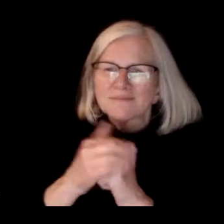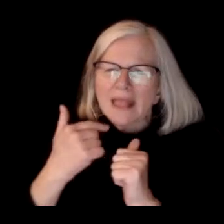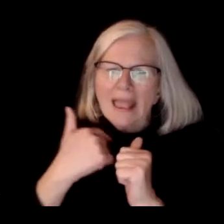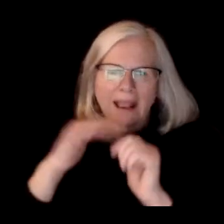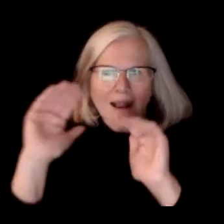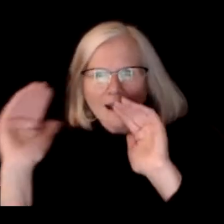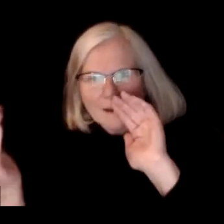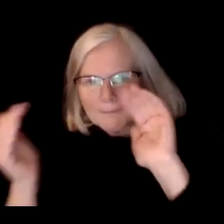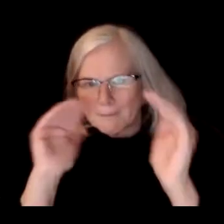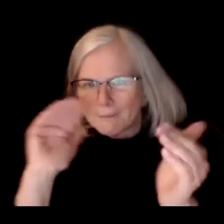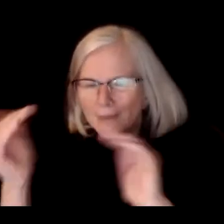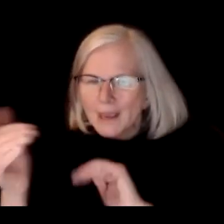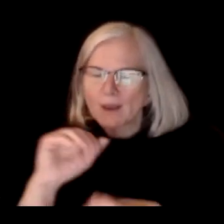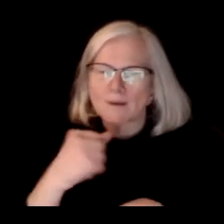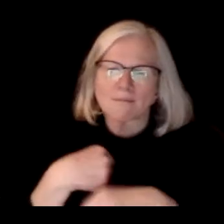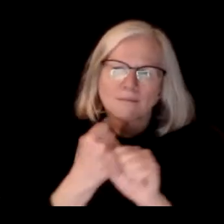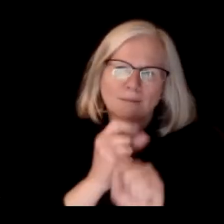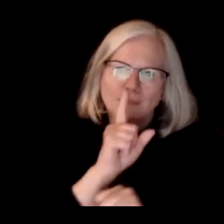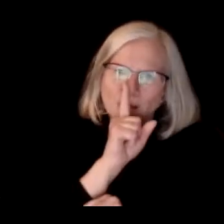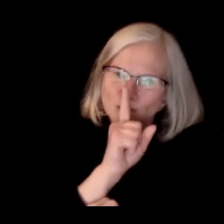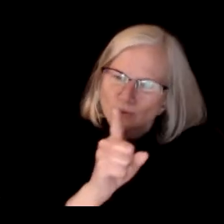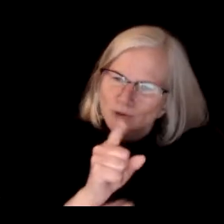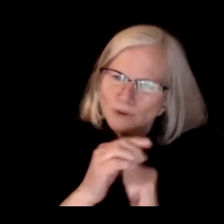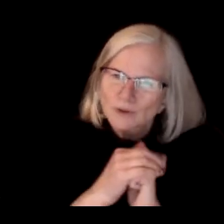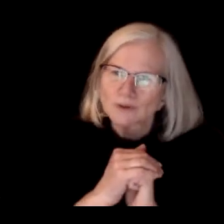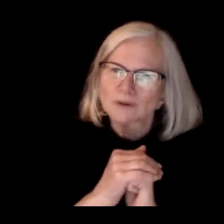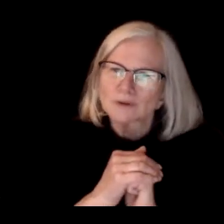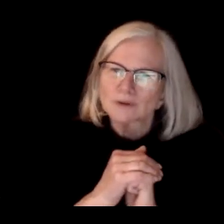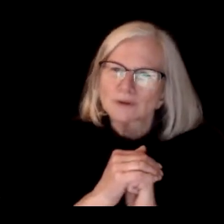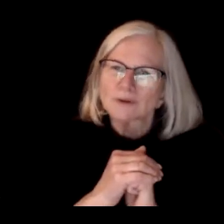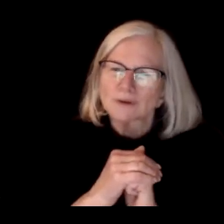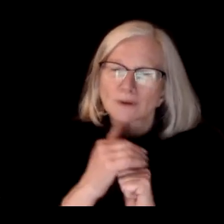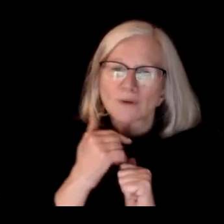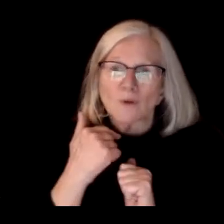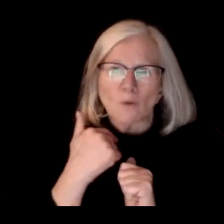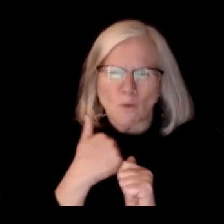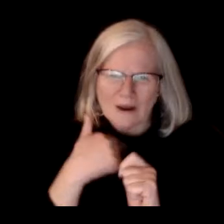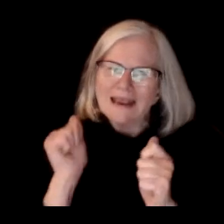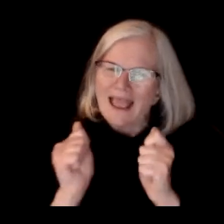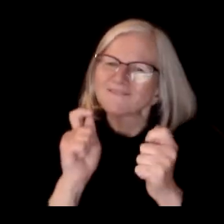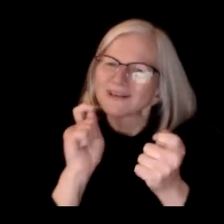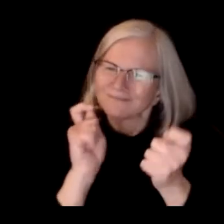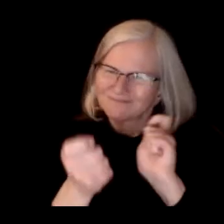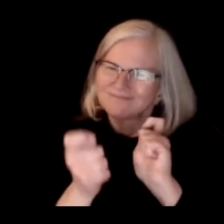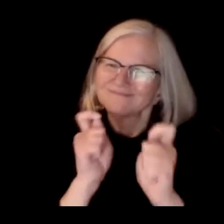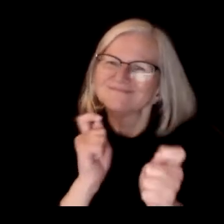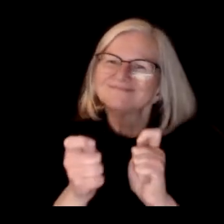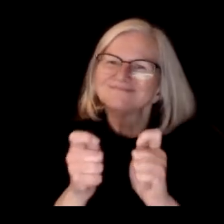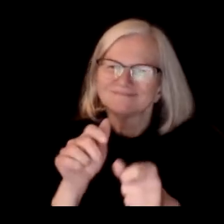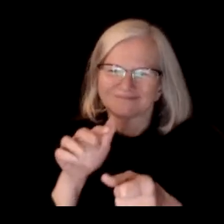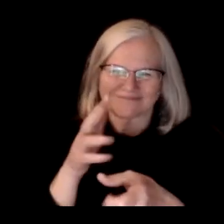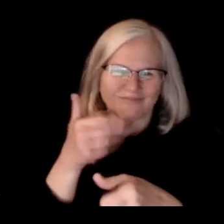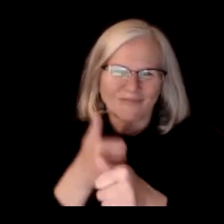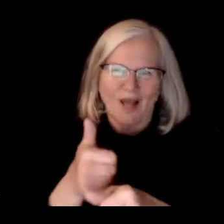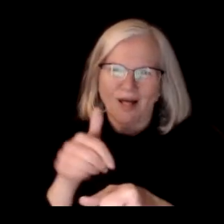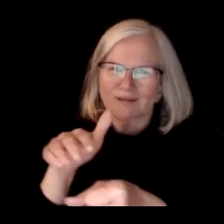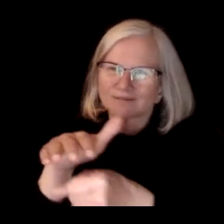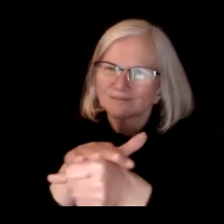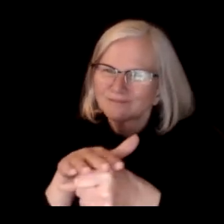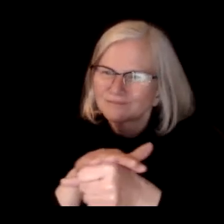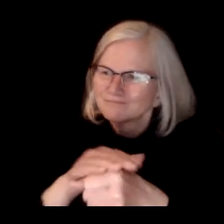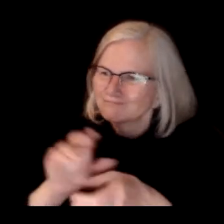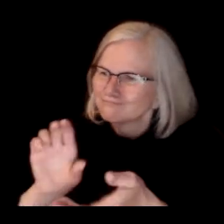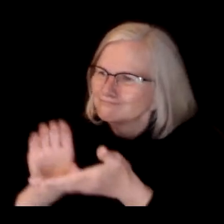So we do make some adjustments in the allocations regionally, and then the coalitions to